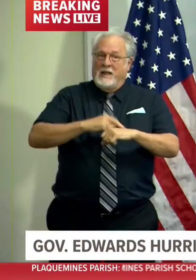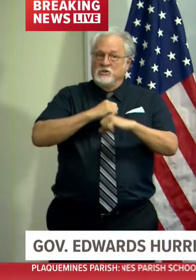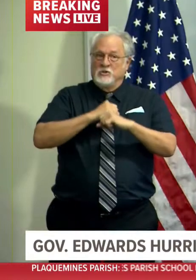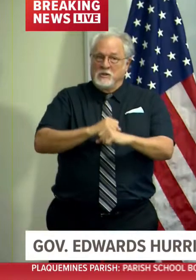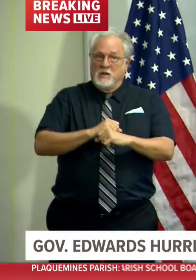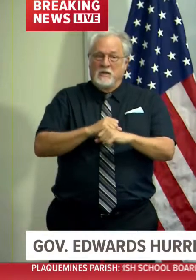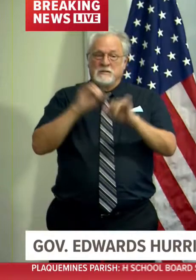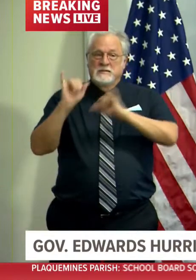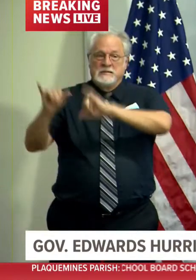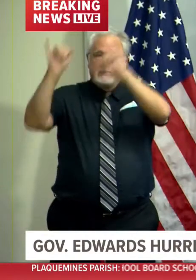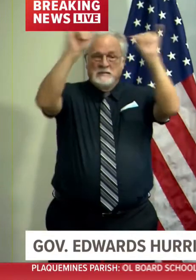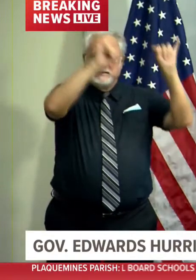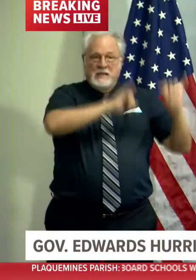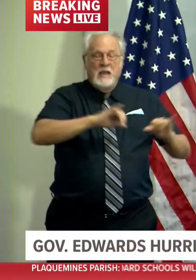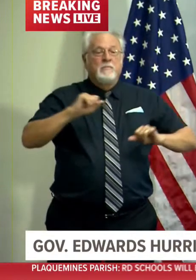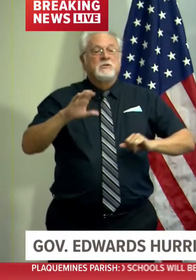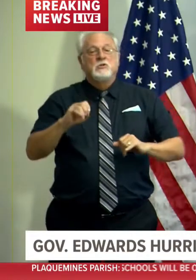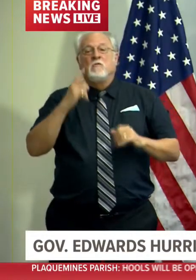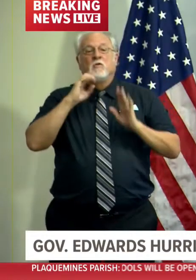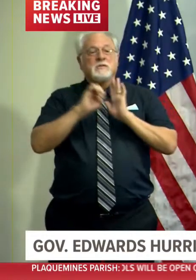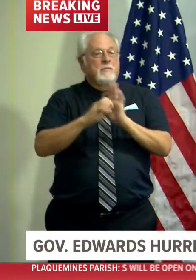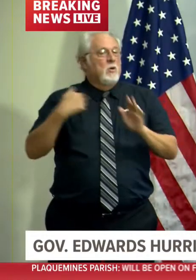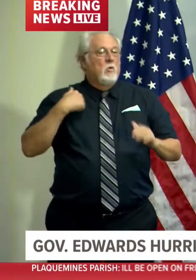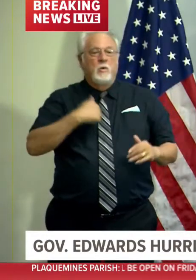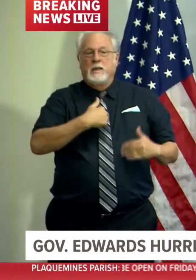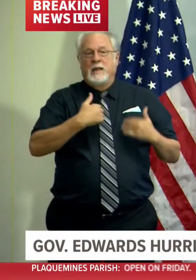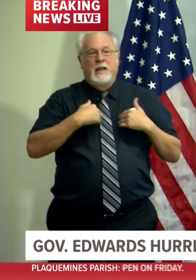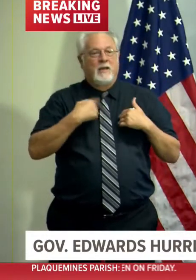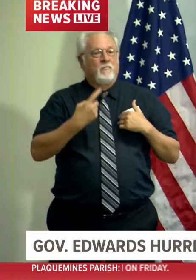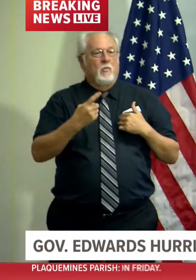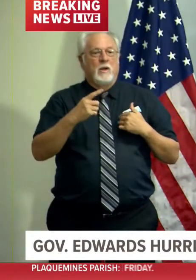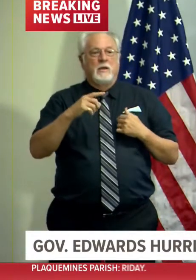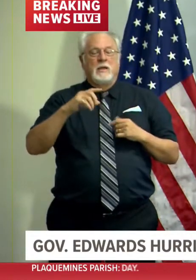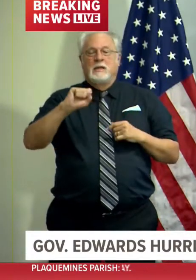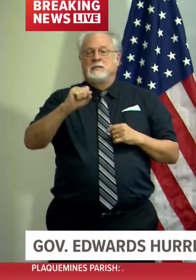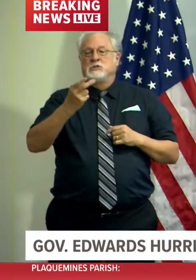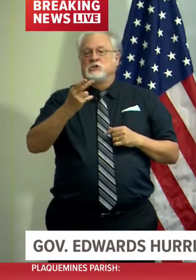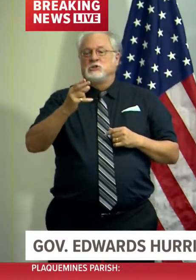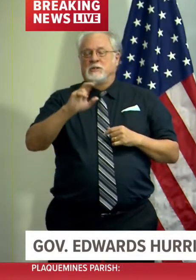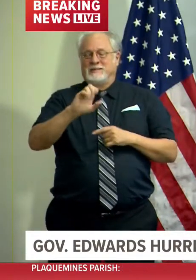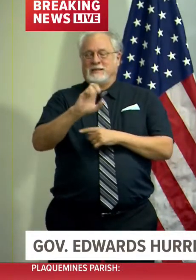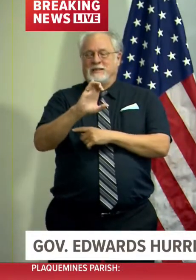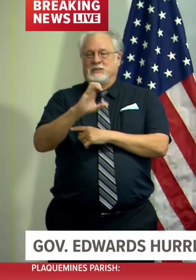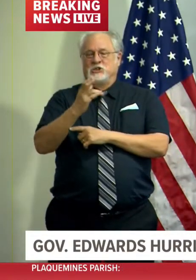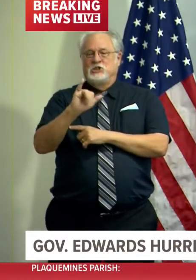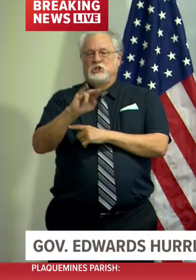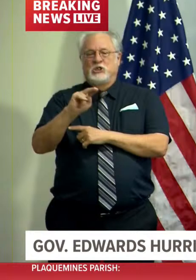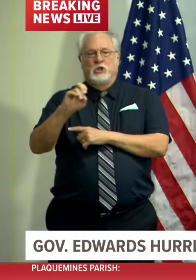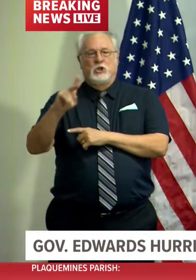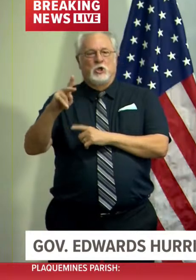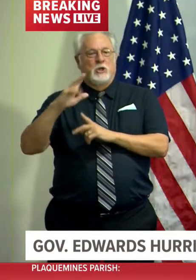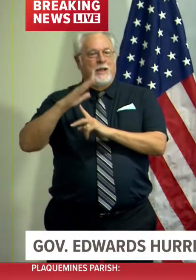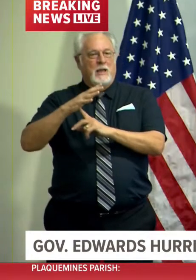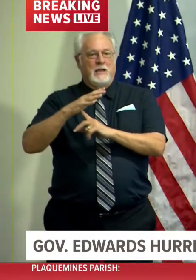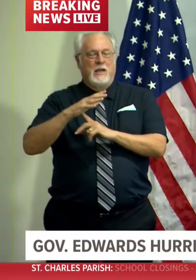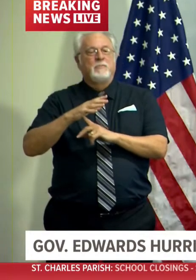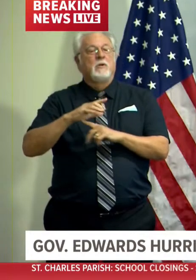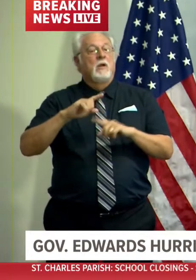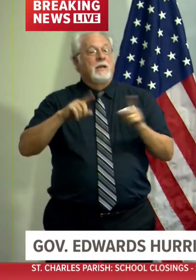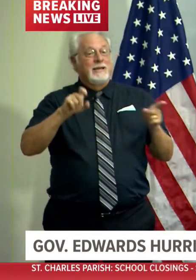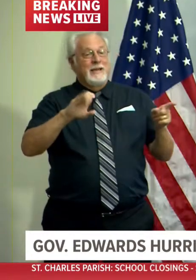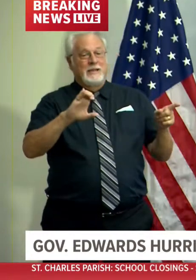is the same. So, for example, we don't have a single Chinook helicopter, and if we need Chinooks, we can get them